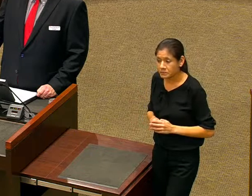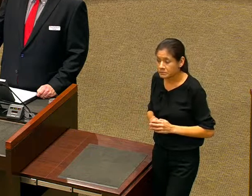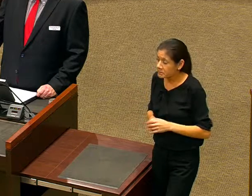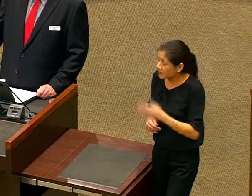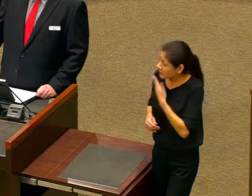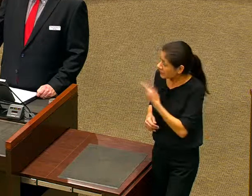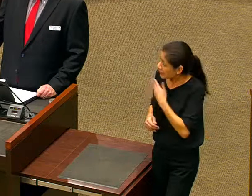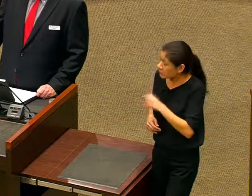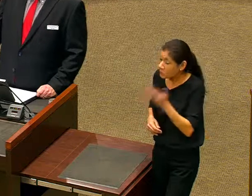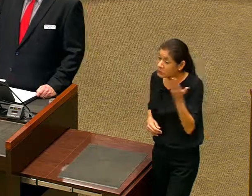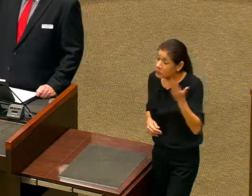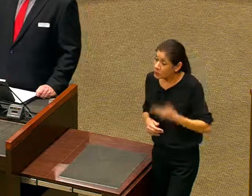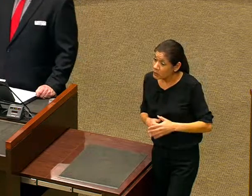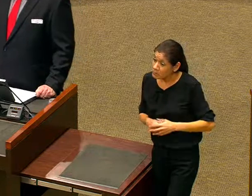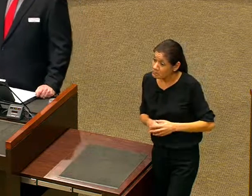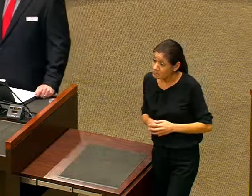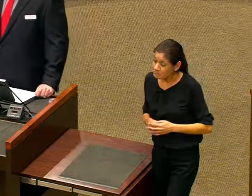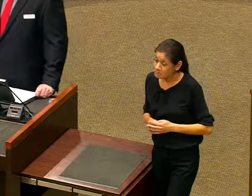You're welcome.